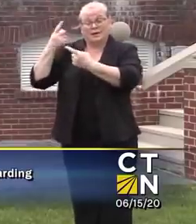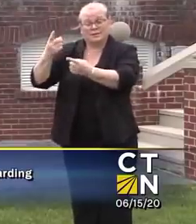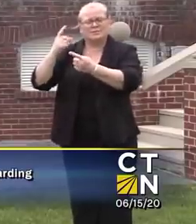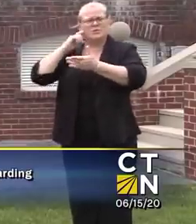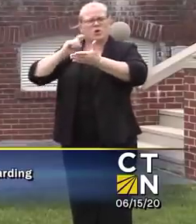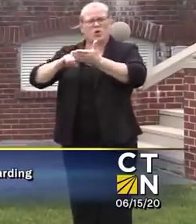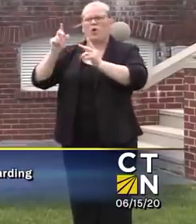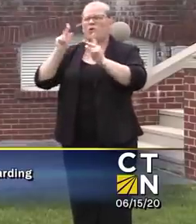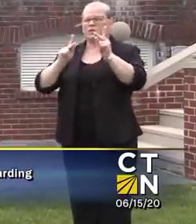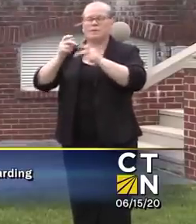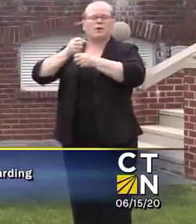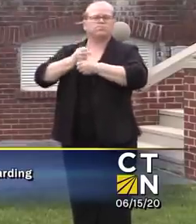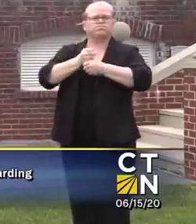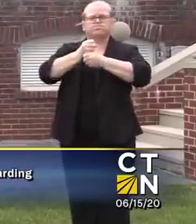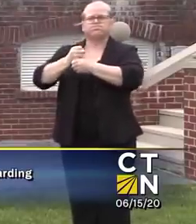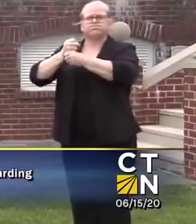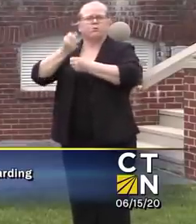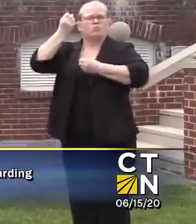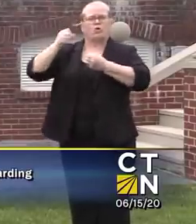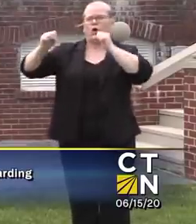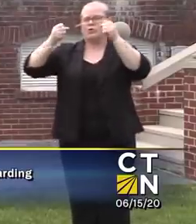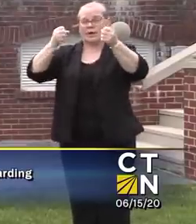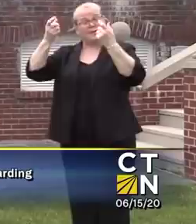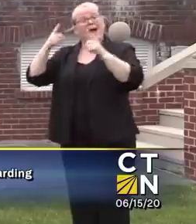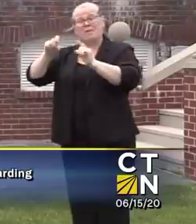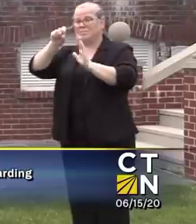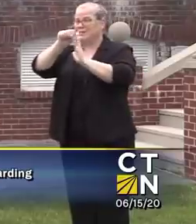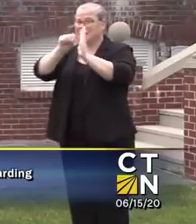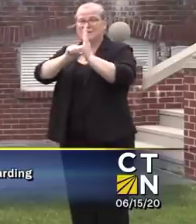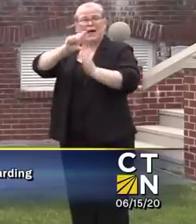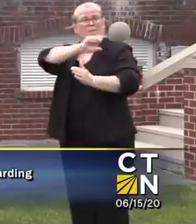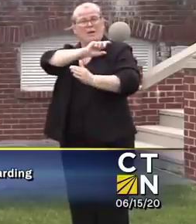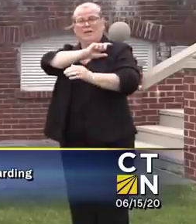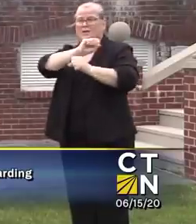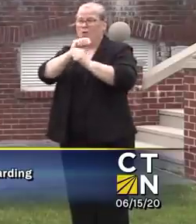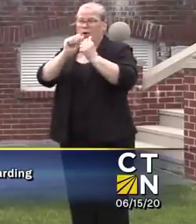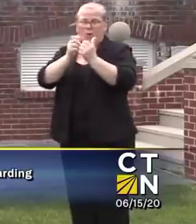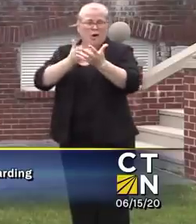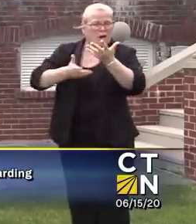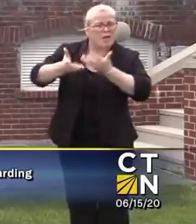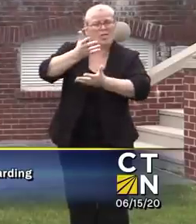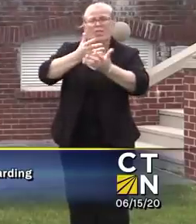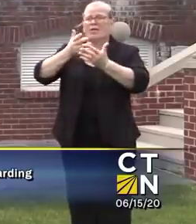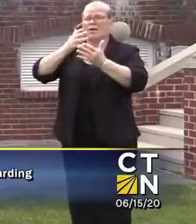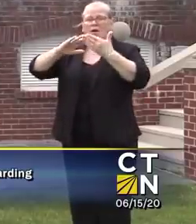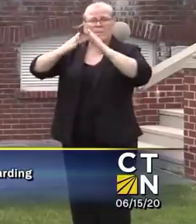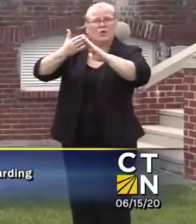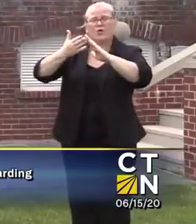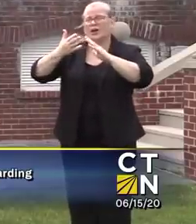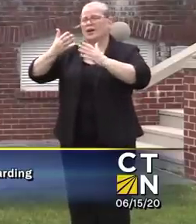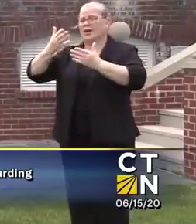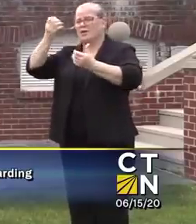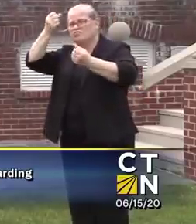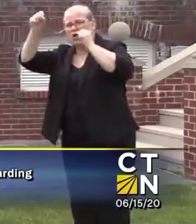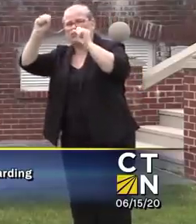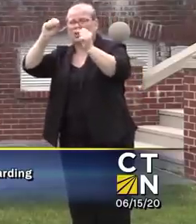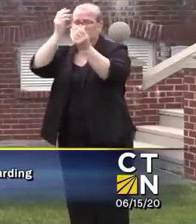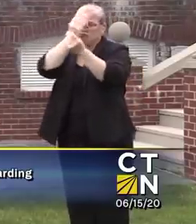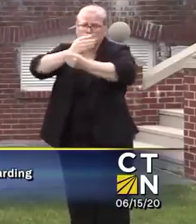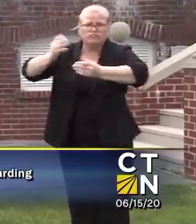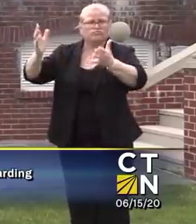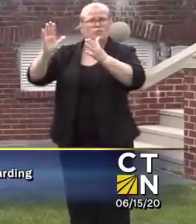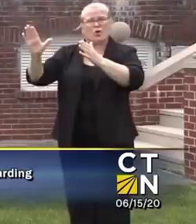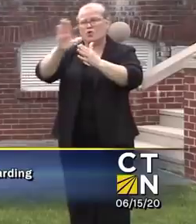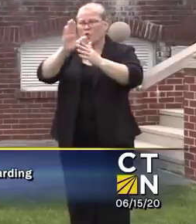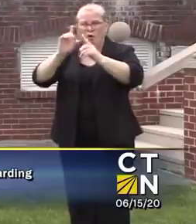municipal police were working with the community and working with the protesters, do everything we can to say, we share your goals, and we share your